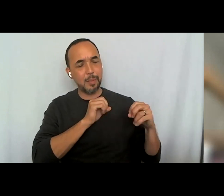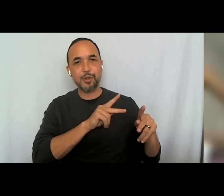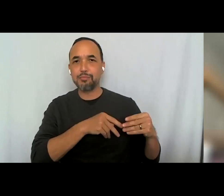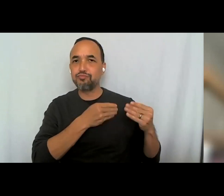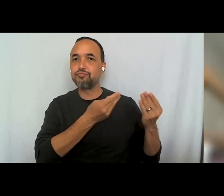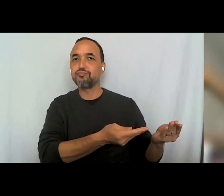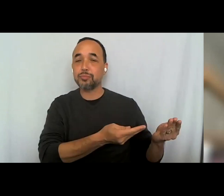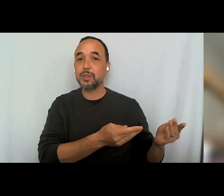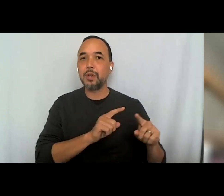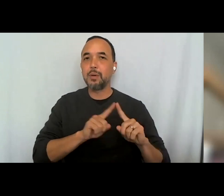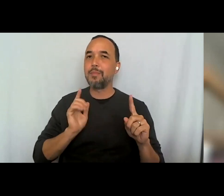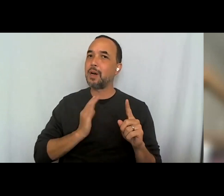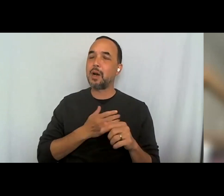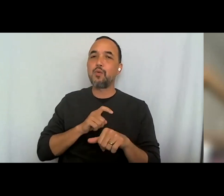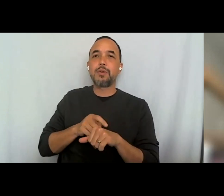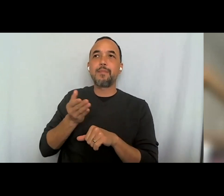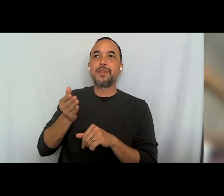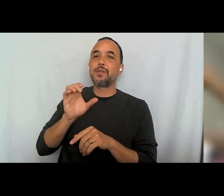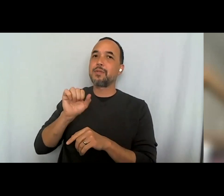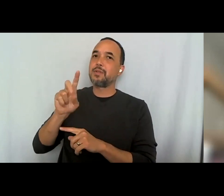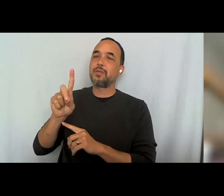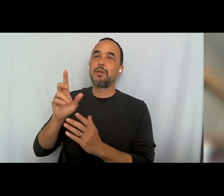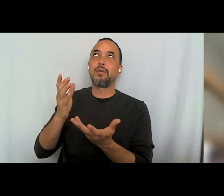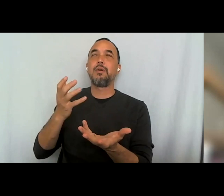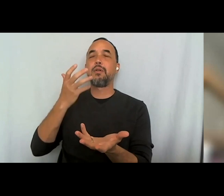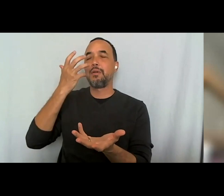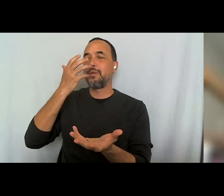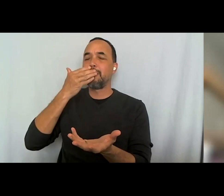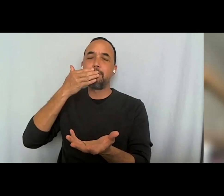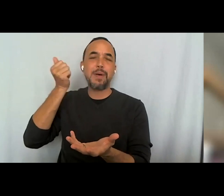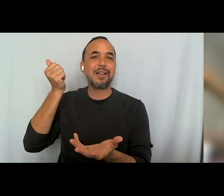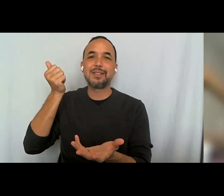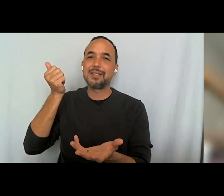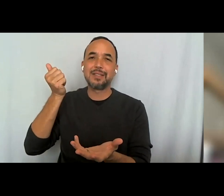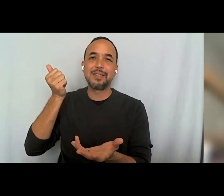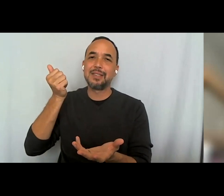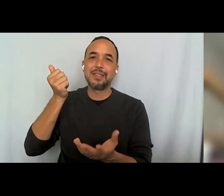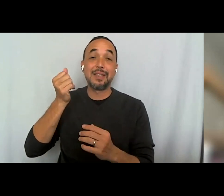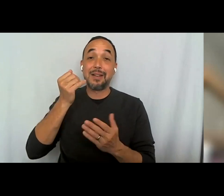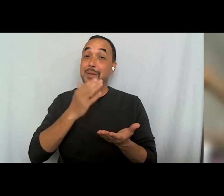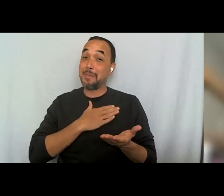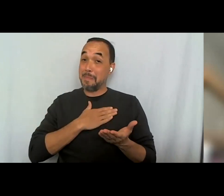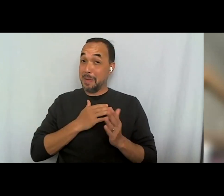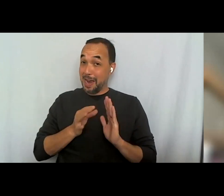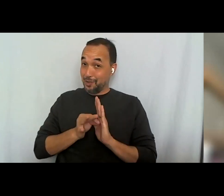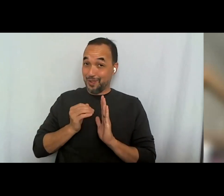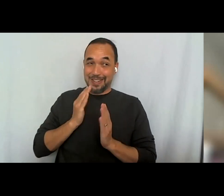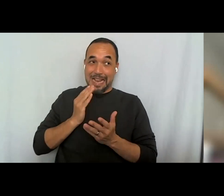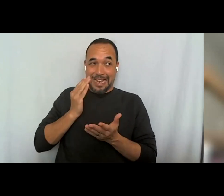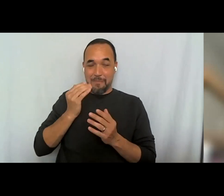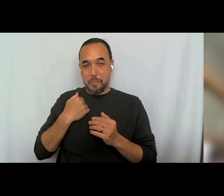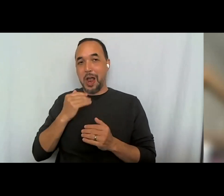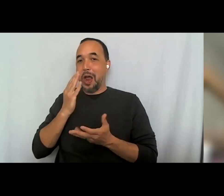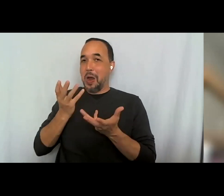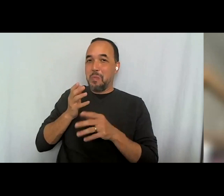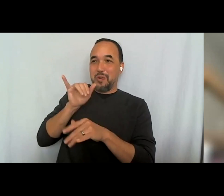at CSD was the best time. We wouldn't want, honestly, if it had been for me, I wouldn't have left. But I